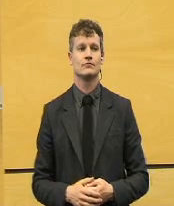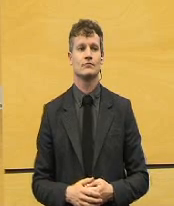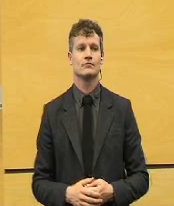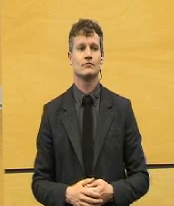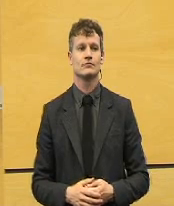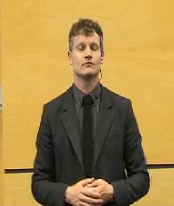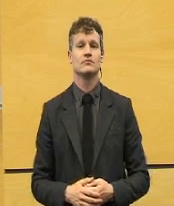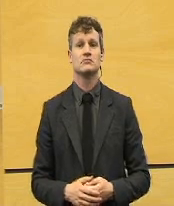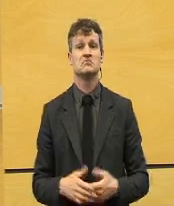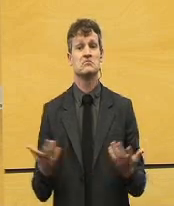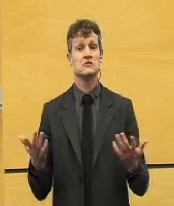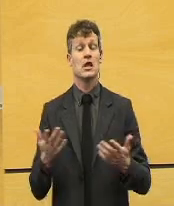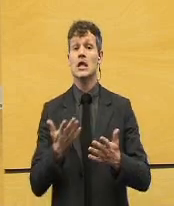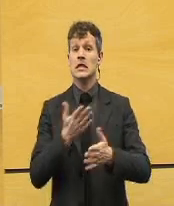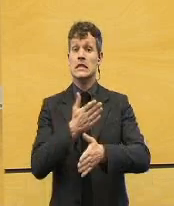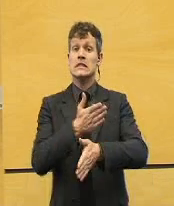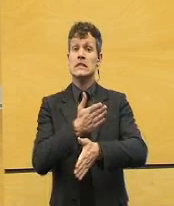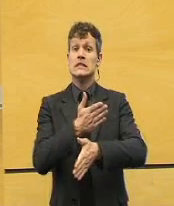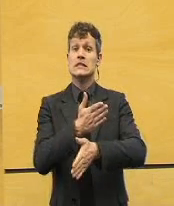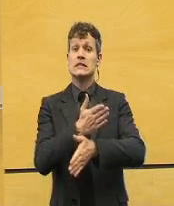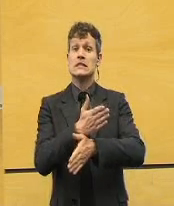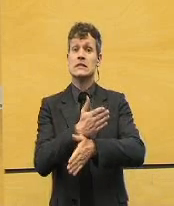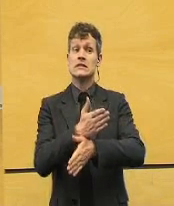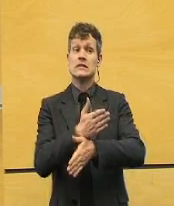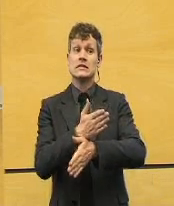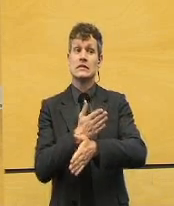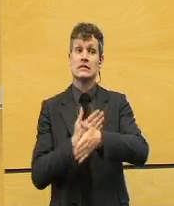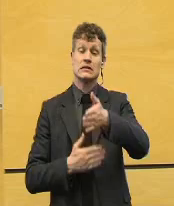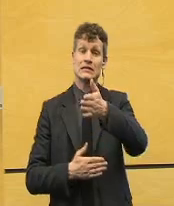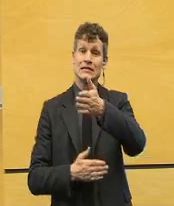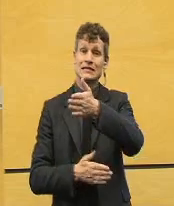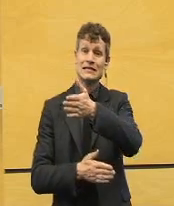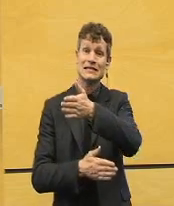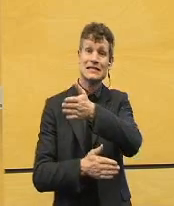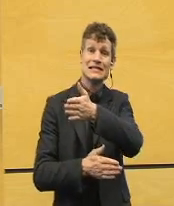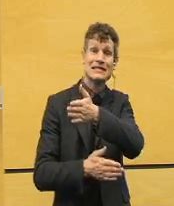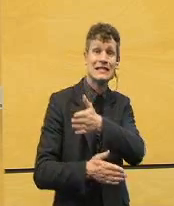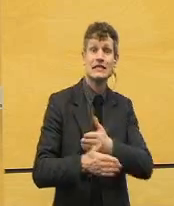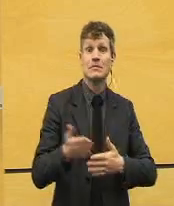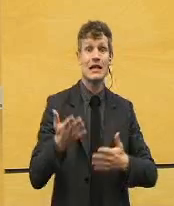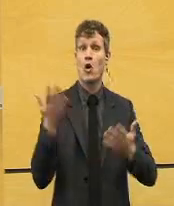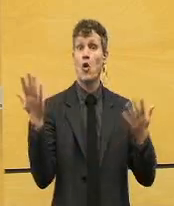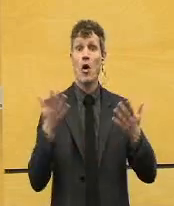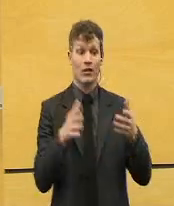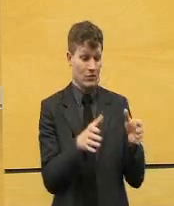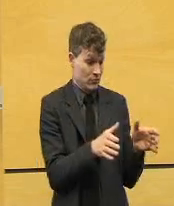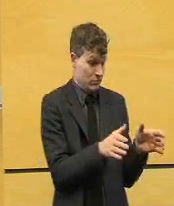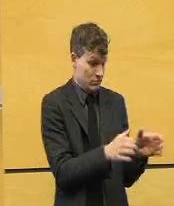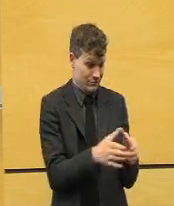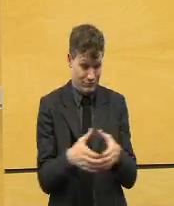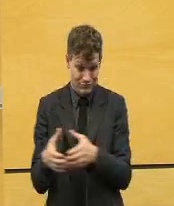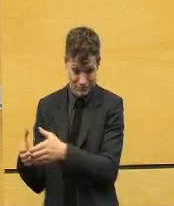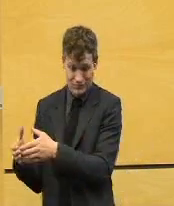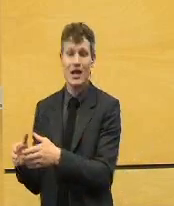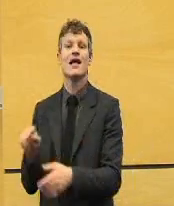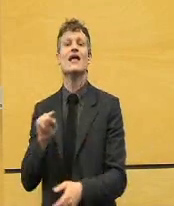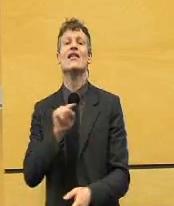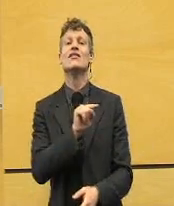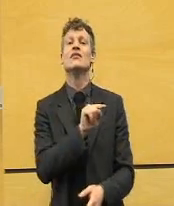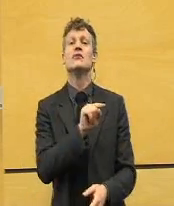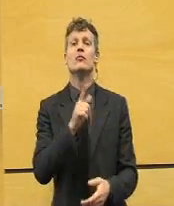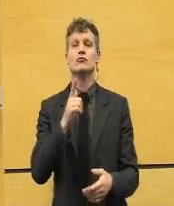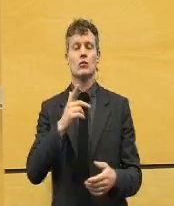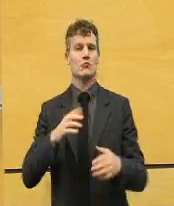of disabilities shall be as determined and announced by the Minister of Social Development and